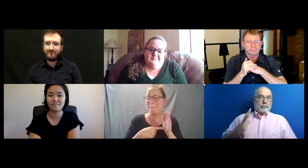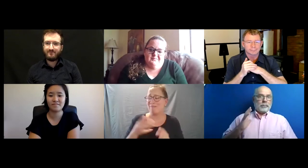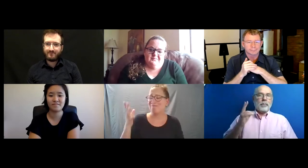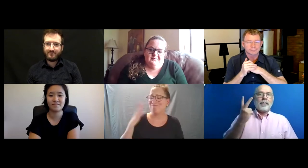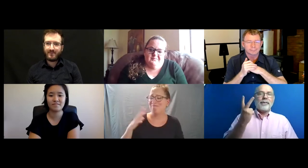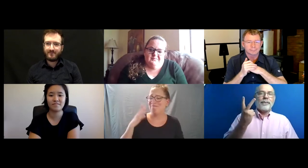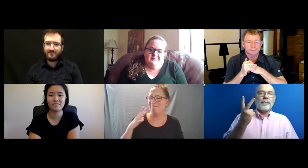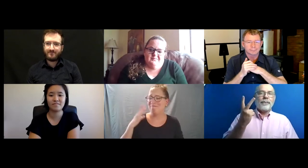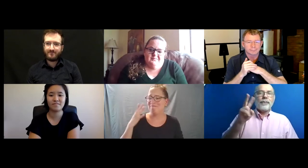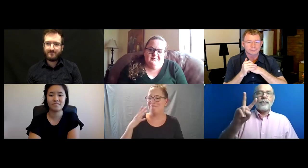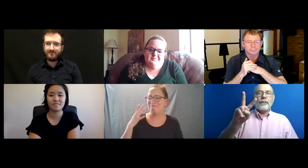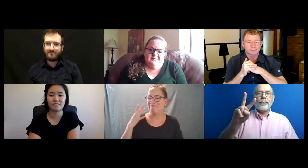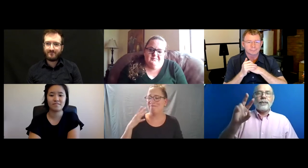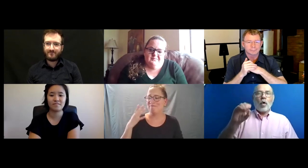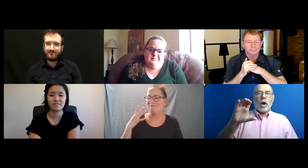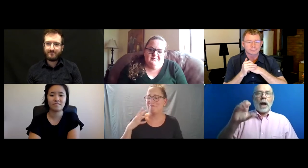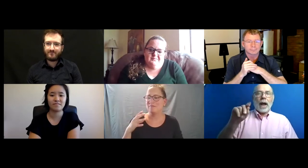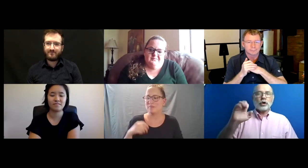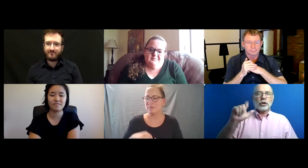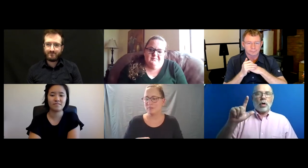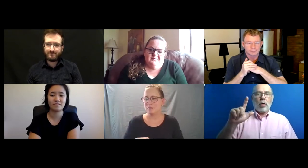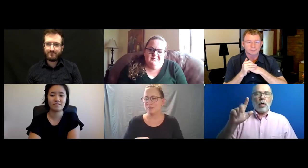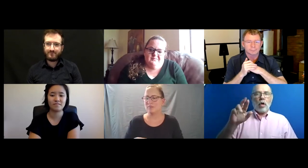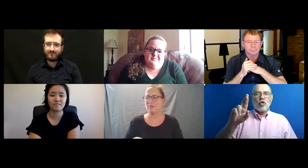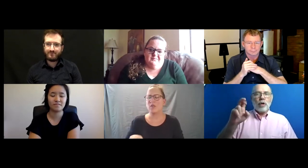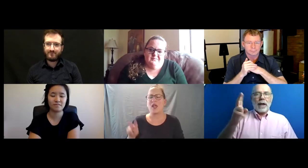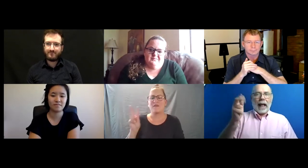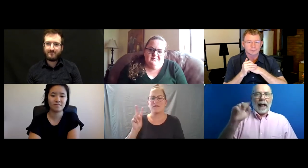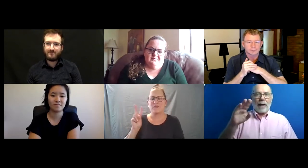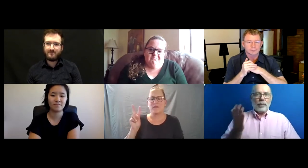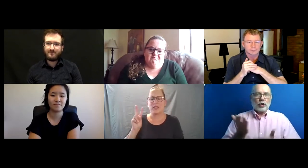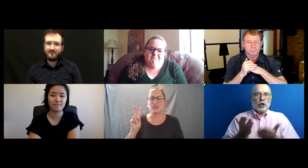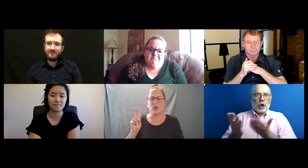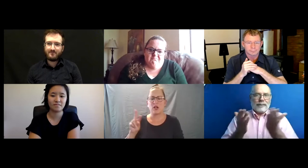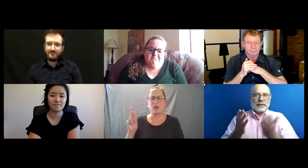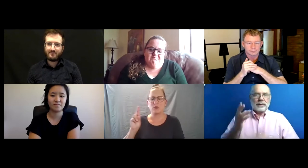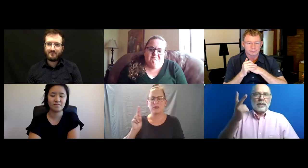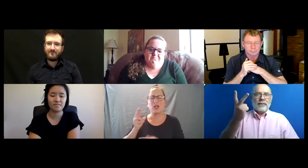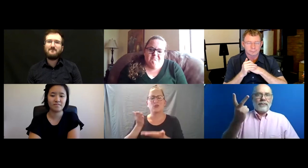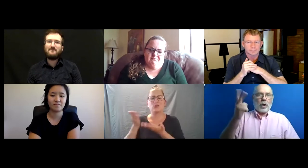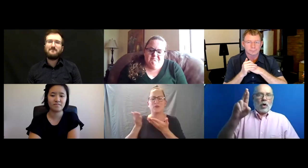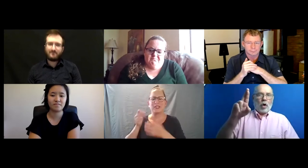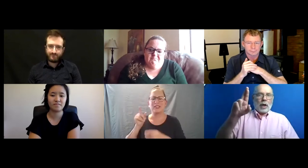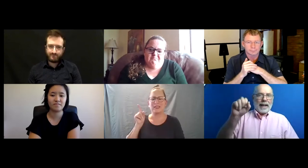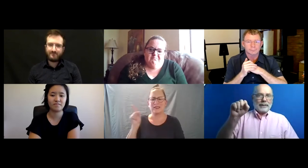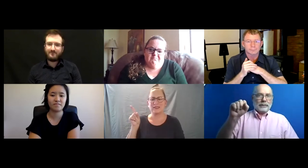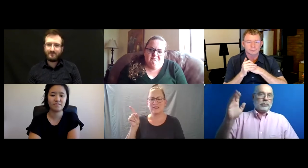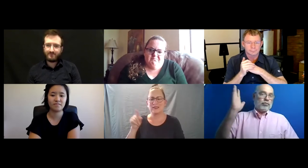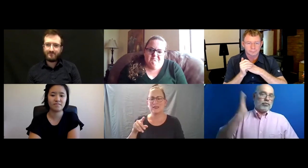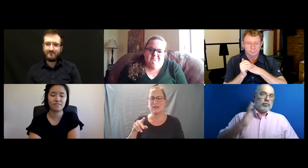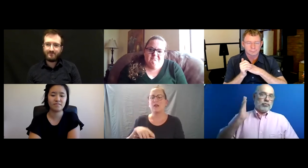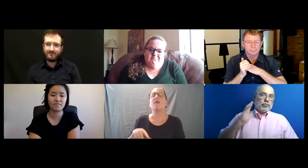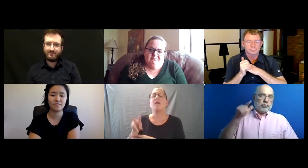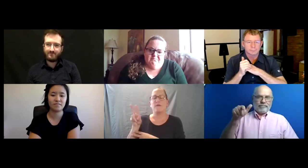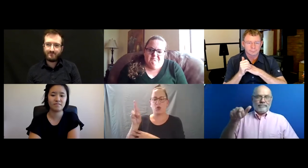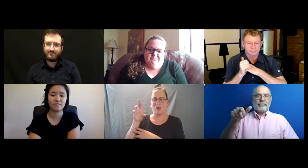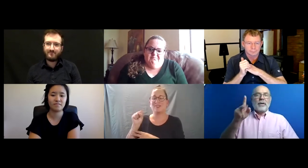Well, some changes I can speak to are vocational rehabilitation services, which was formerly called